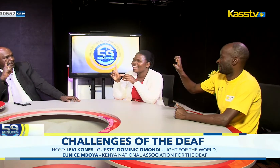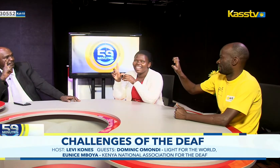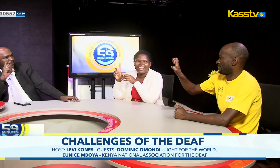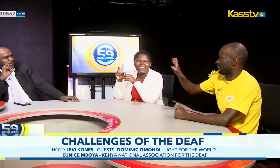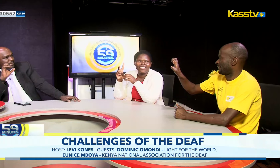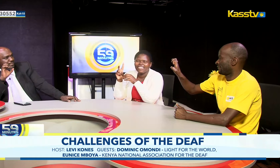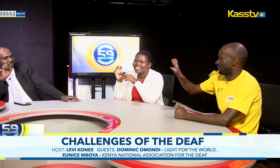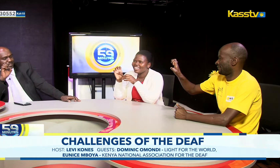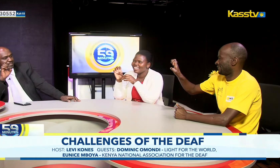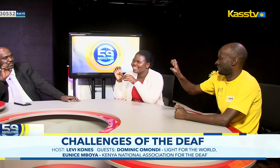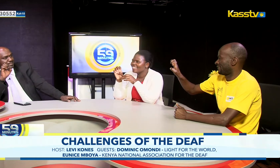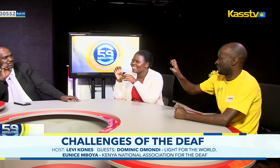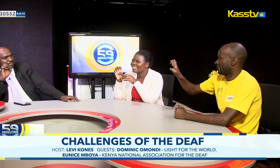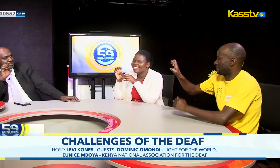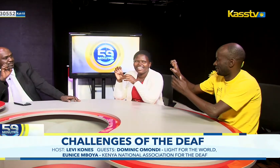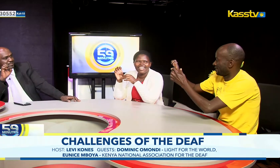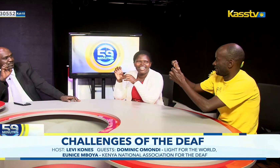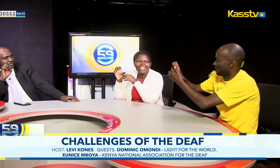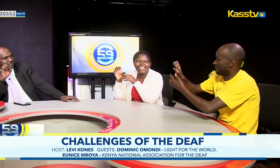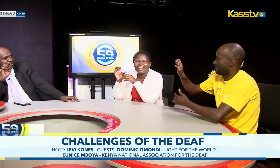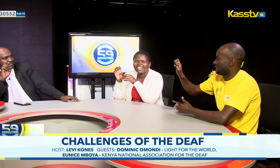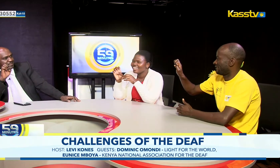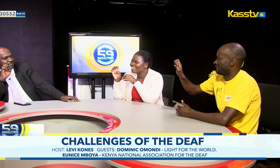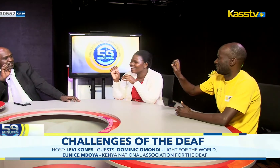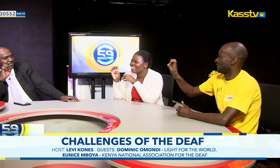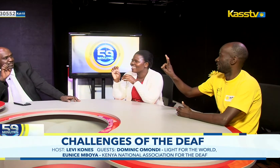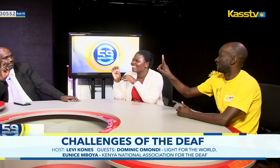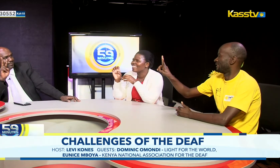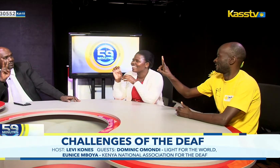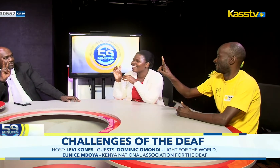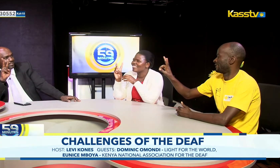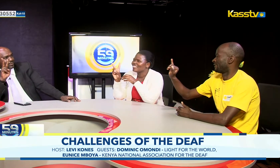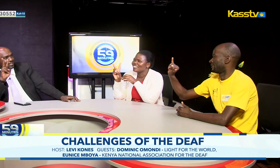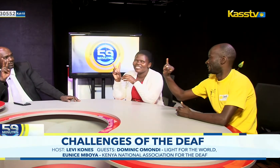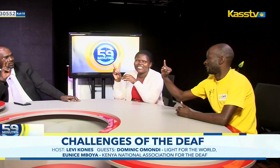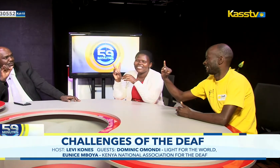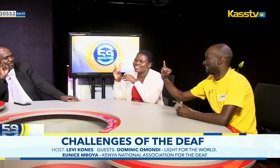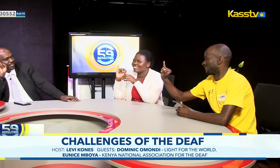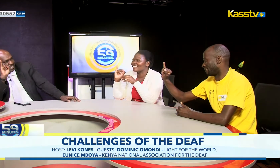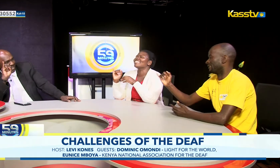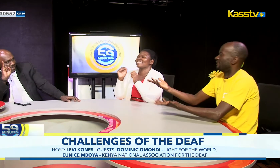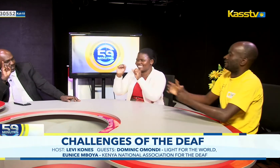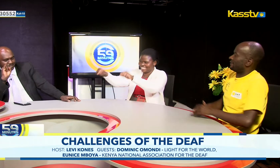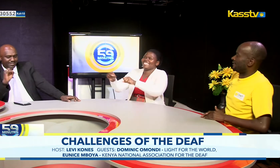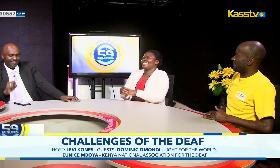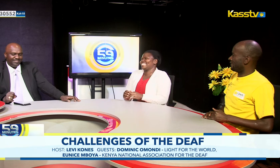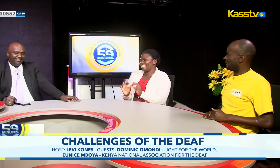Then E. E. Yeah, E. Yeah. Then V. This one I know. Then and I. Yes. Oh. That's